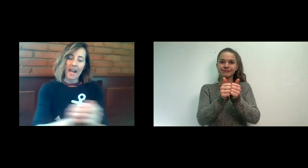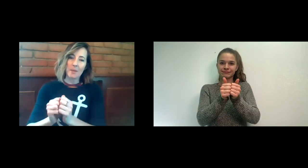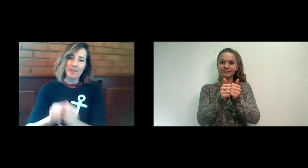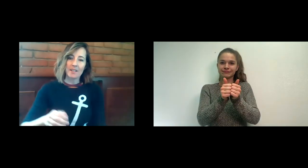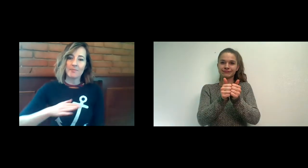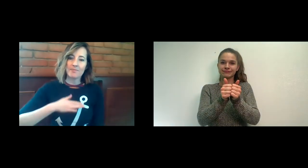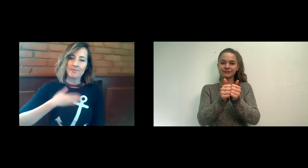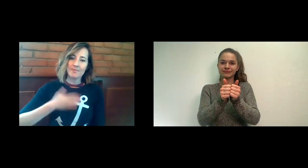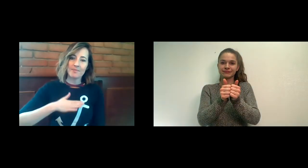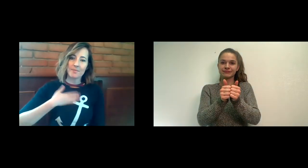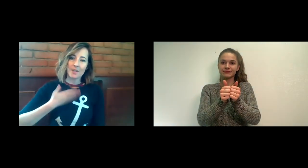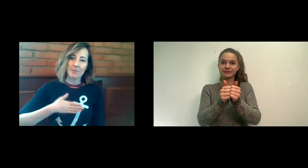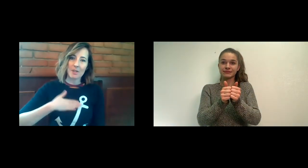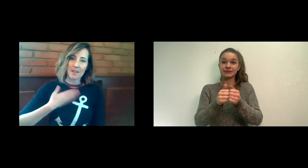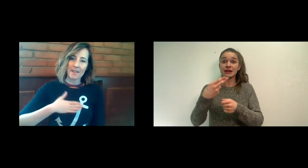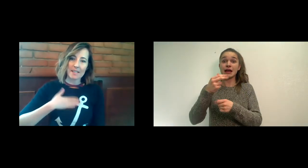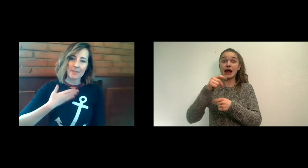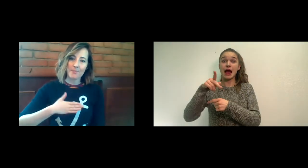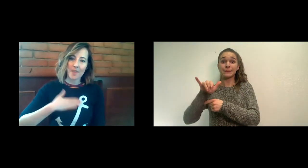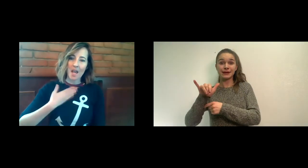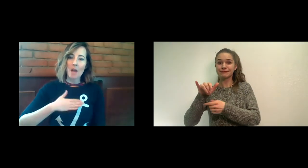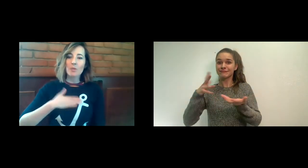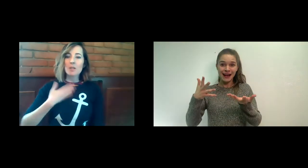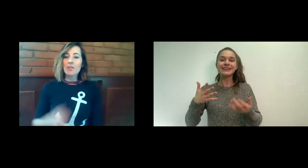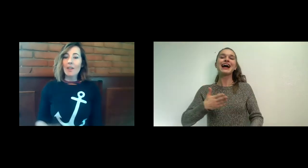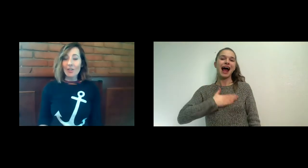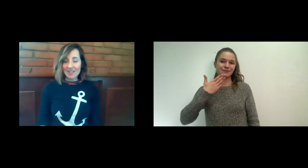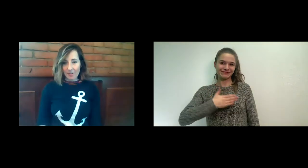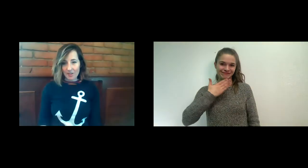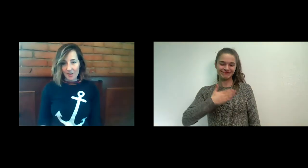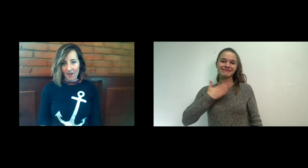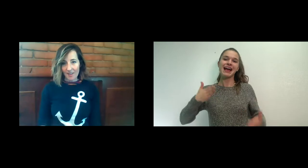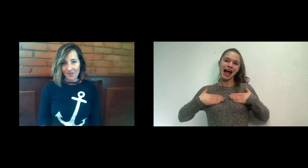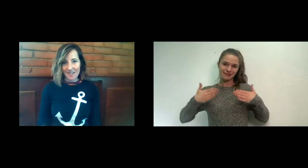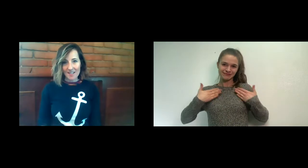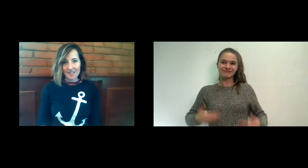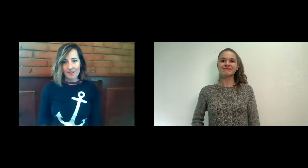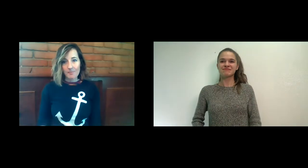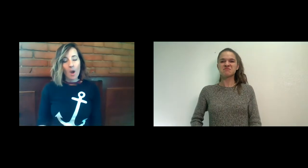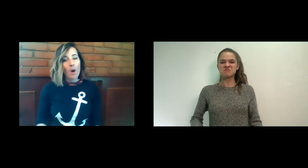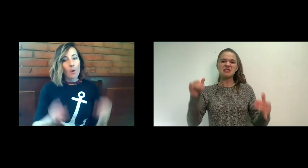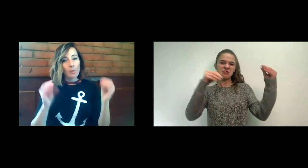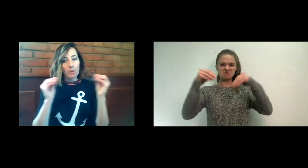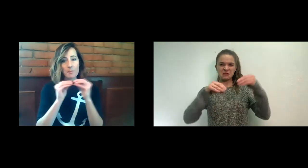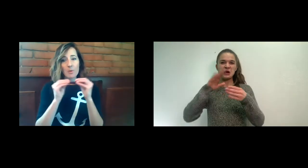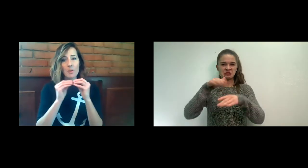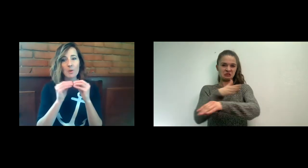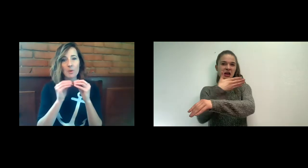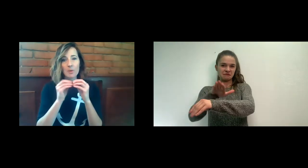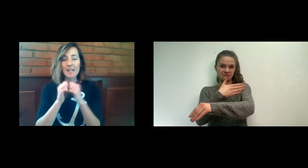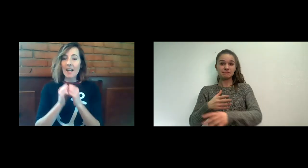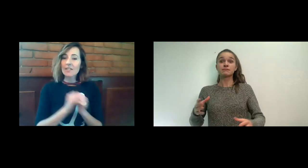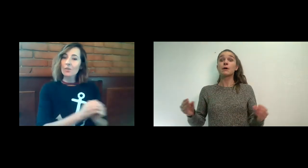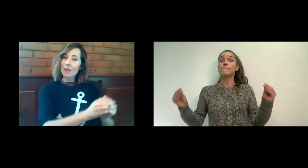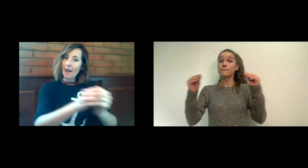And happy, we go like this. And we're going to put that all together in a song that goes like this. Oh, the